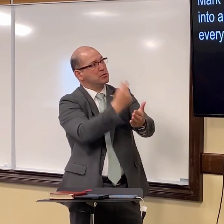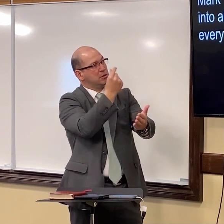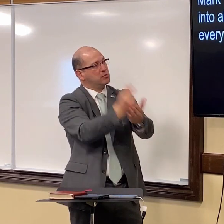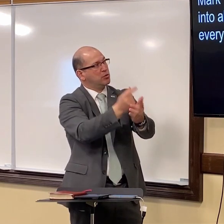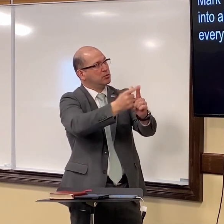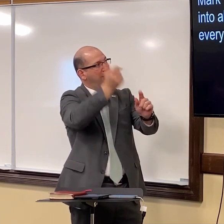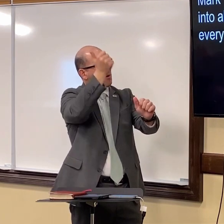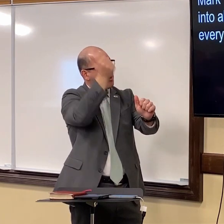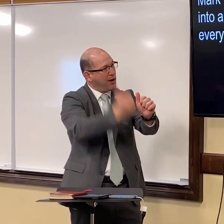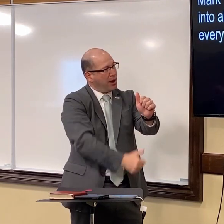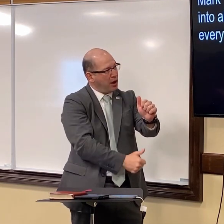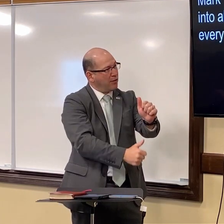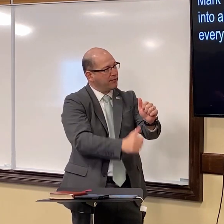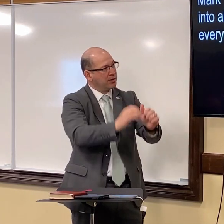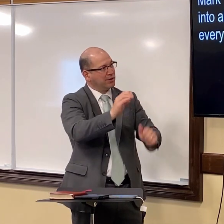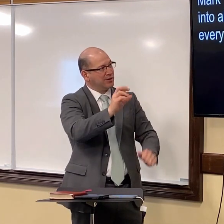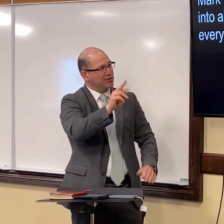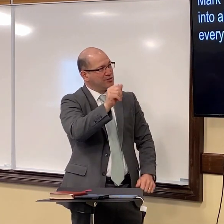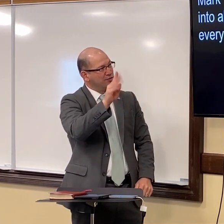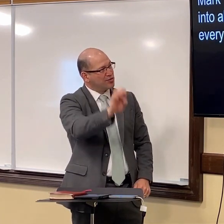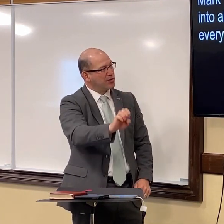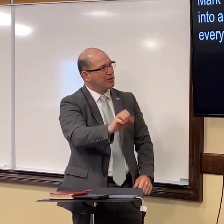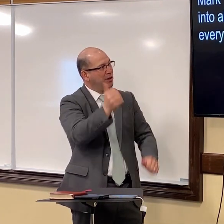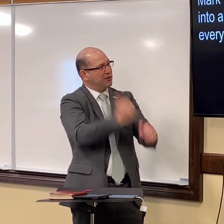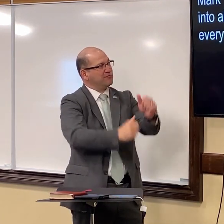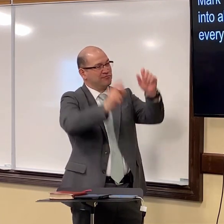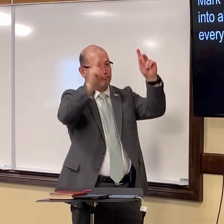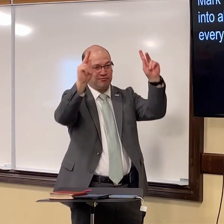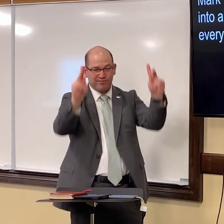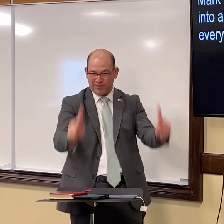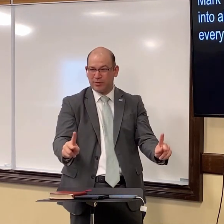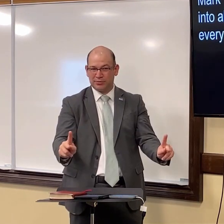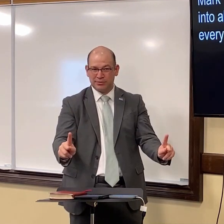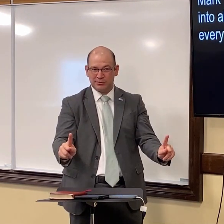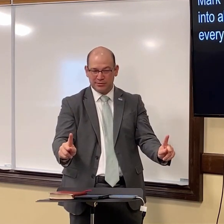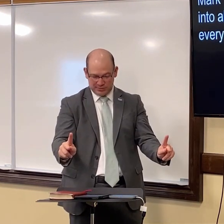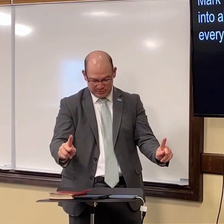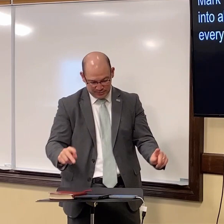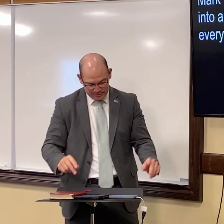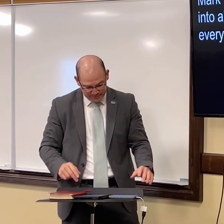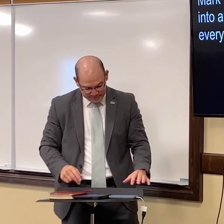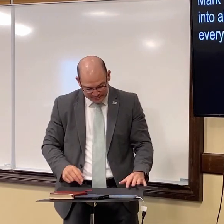and preach the gospel to every creature, to every person.